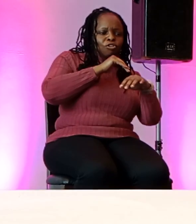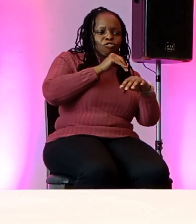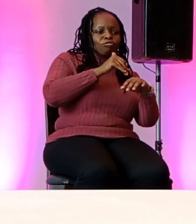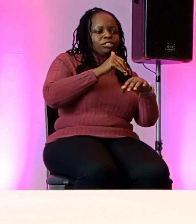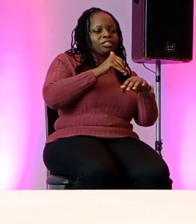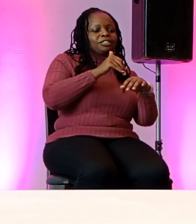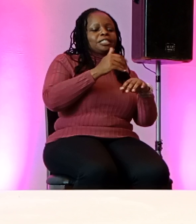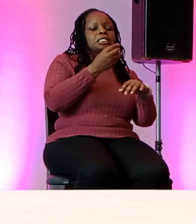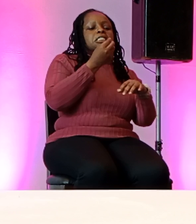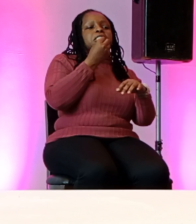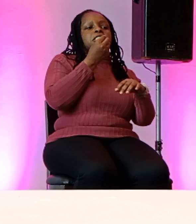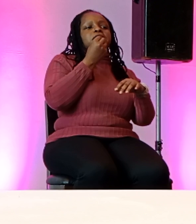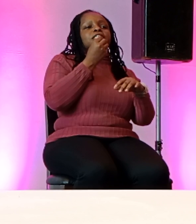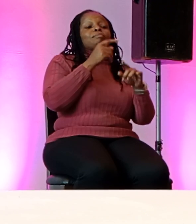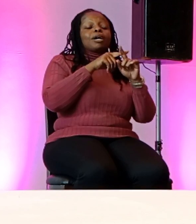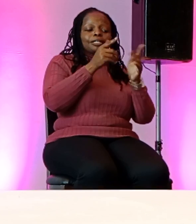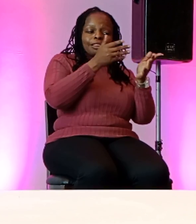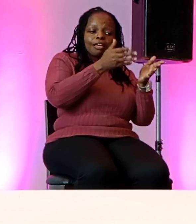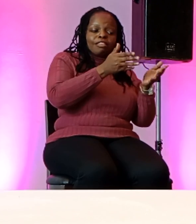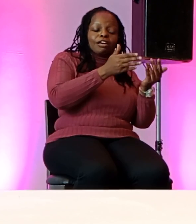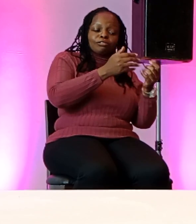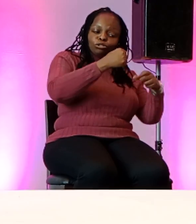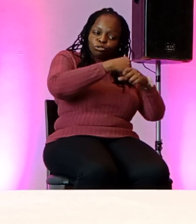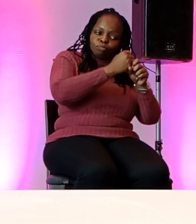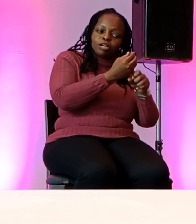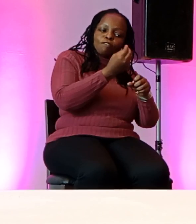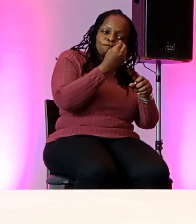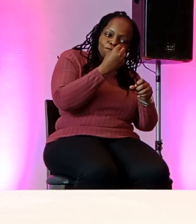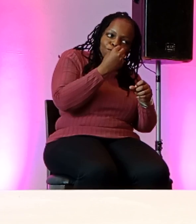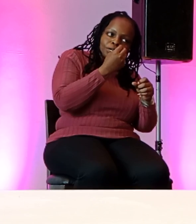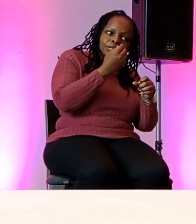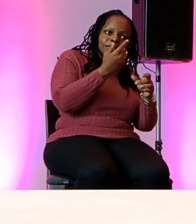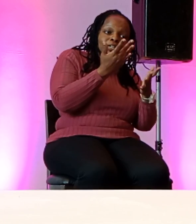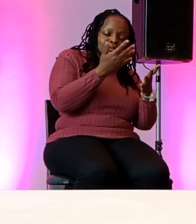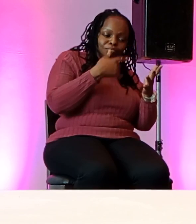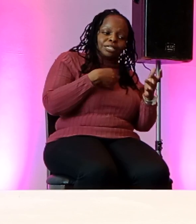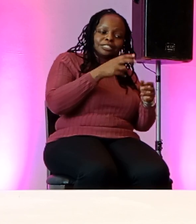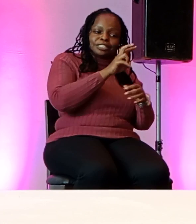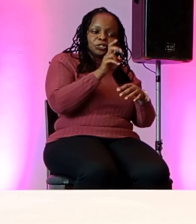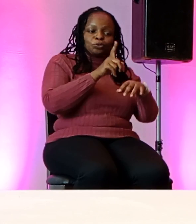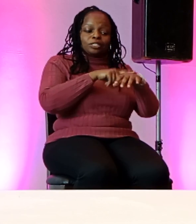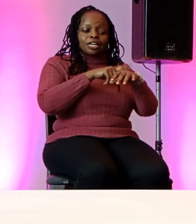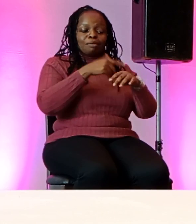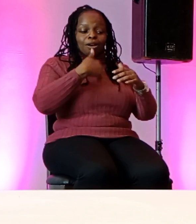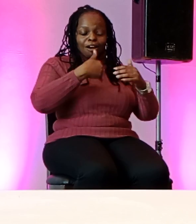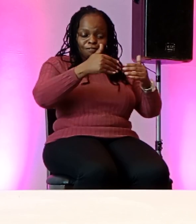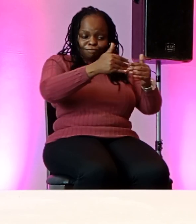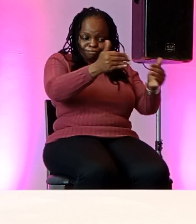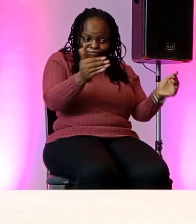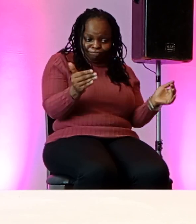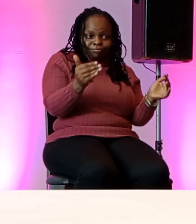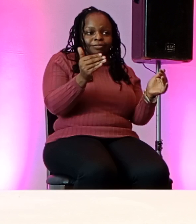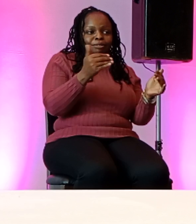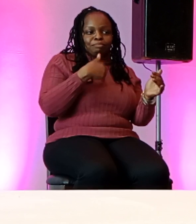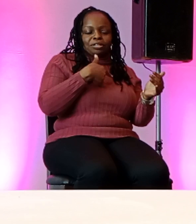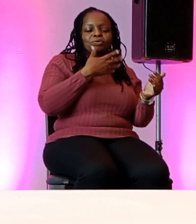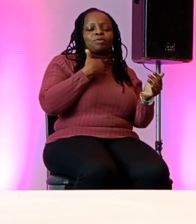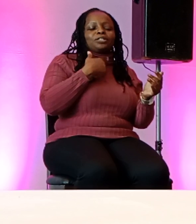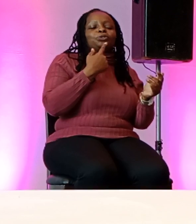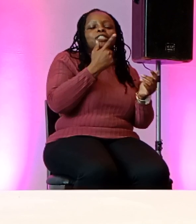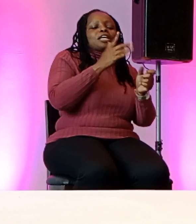meal and even decide how we will distribute. I will see you during moderation, so thank you so much. I don't want to take much of your time.